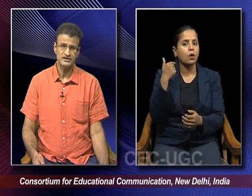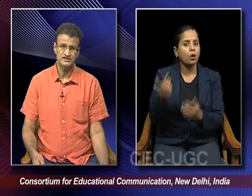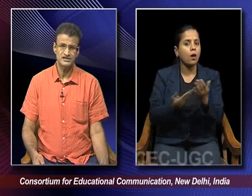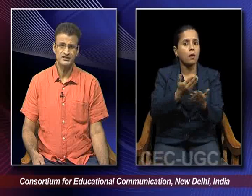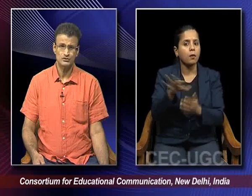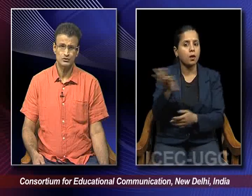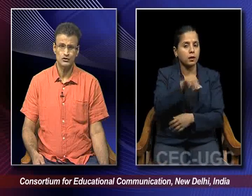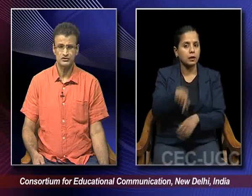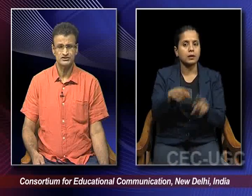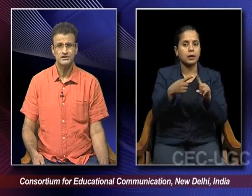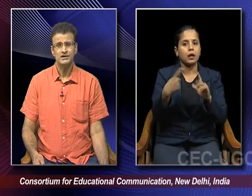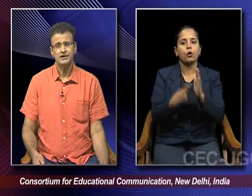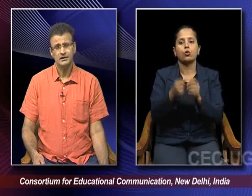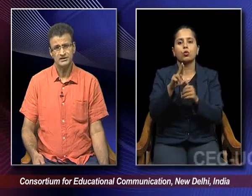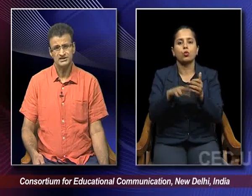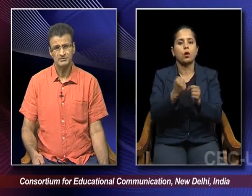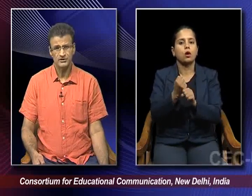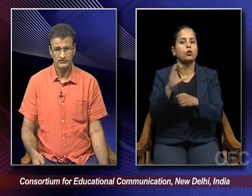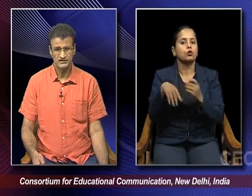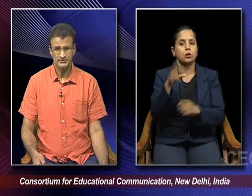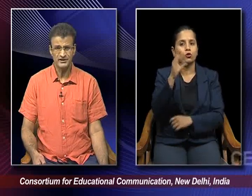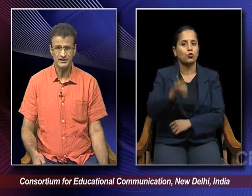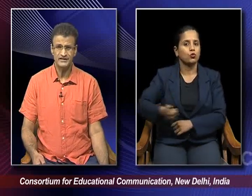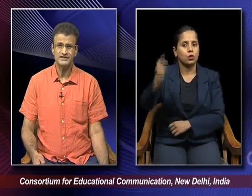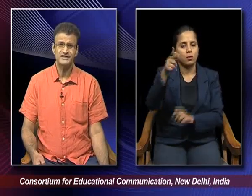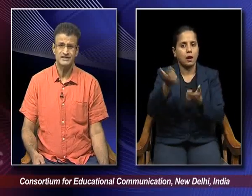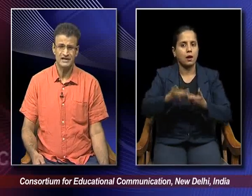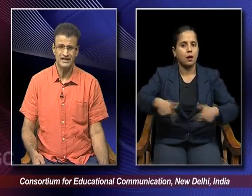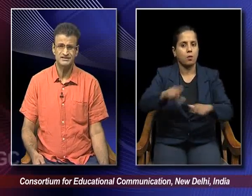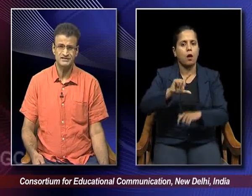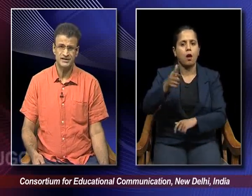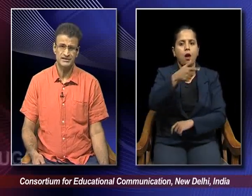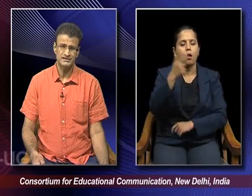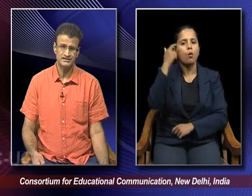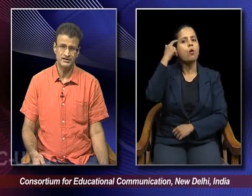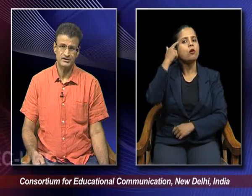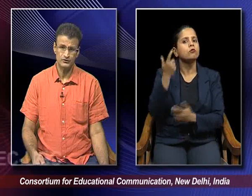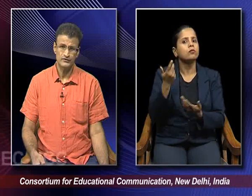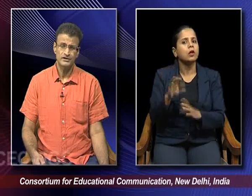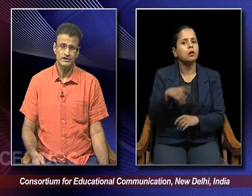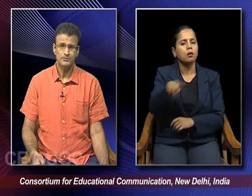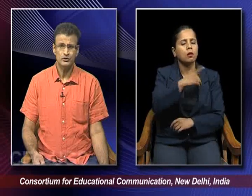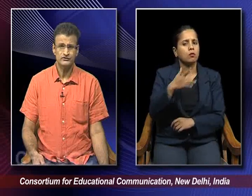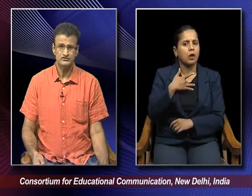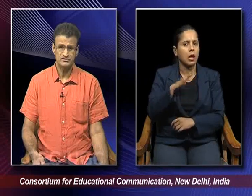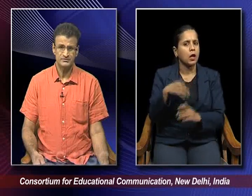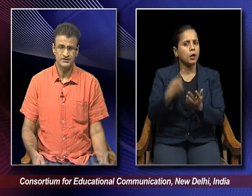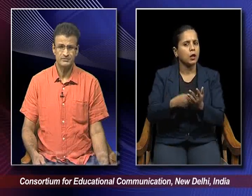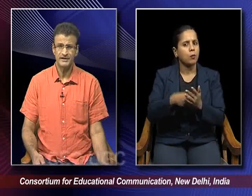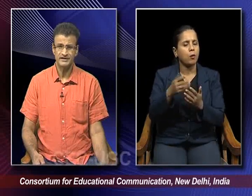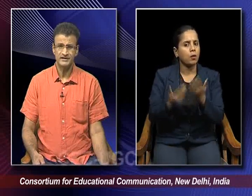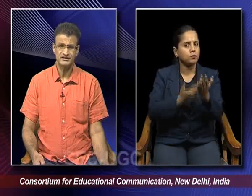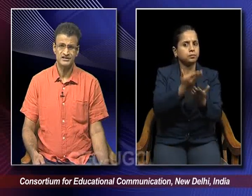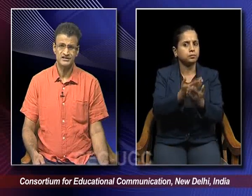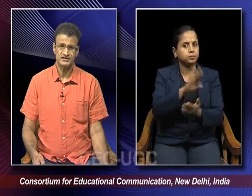T. Rangacharya, who was the chairman of this committee, and later he realized that the kind of report which was submitted